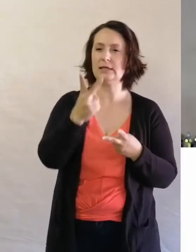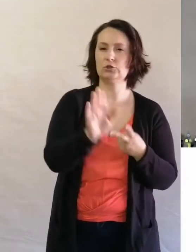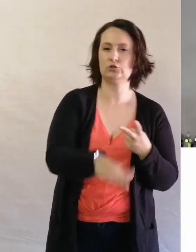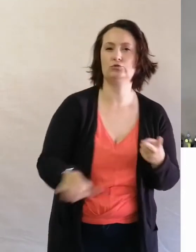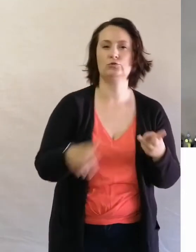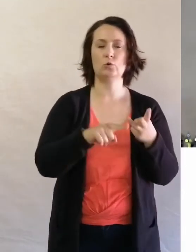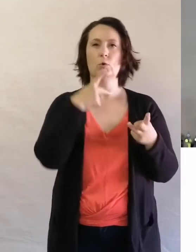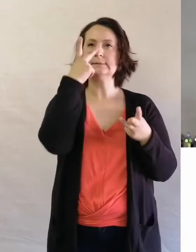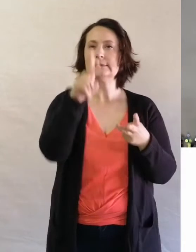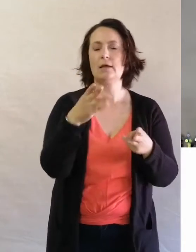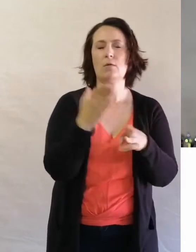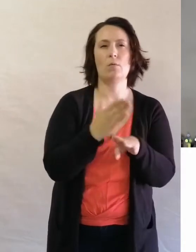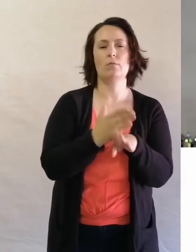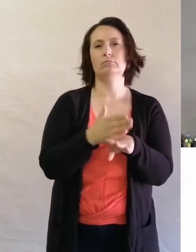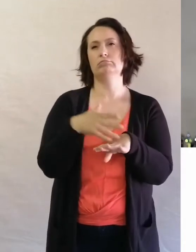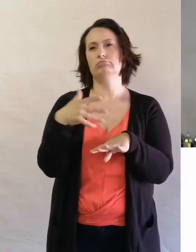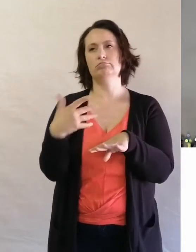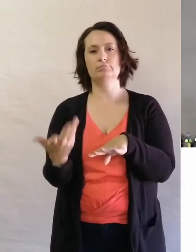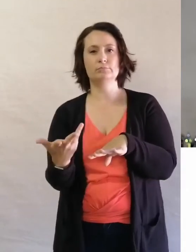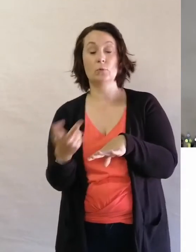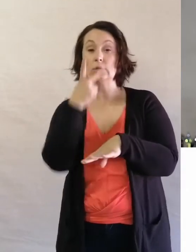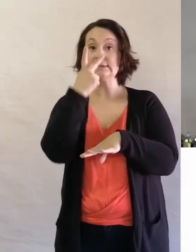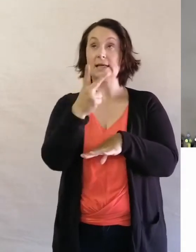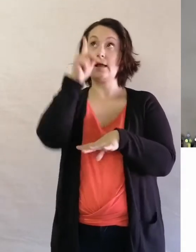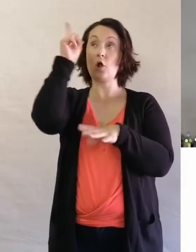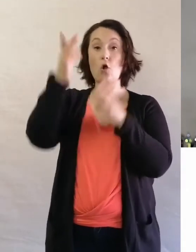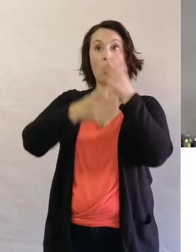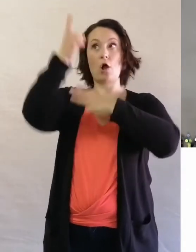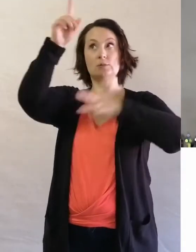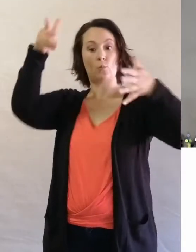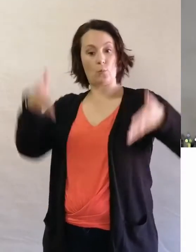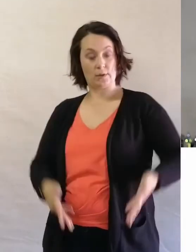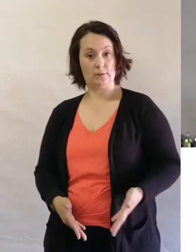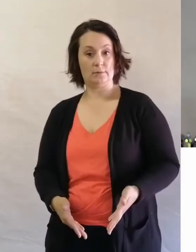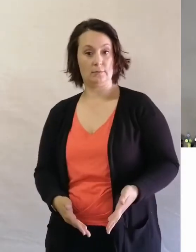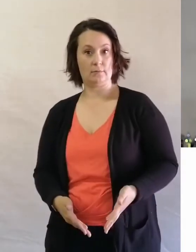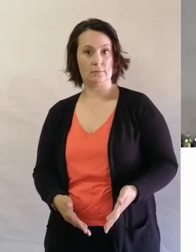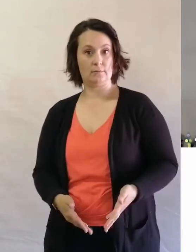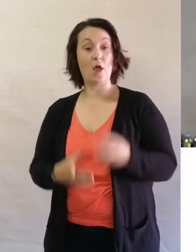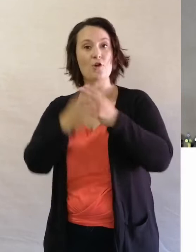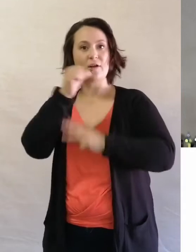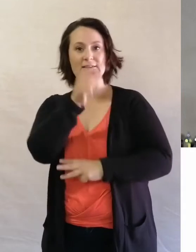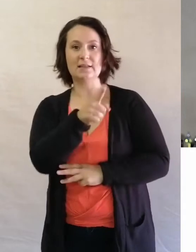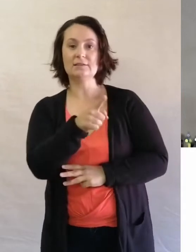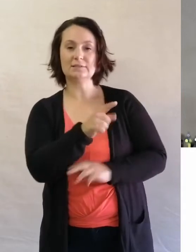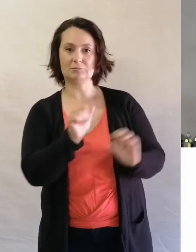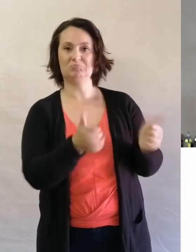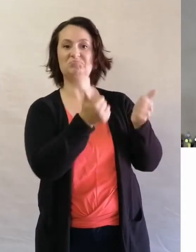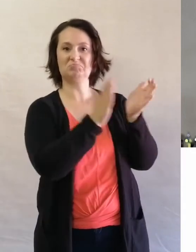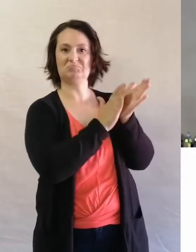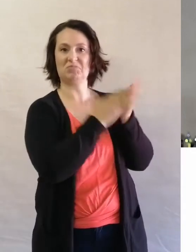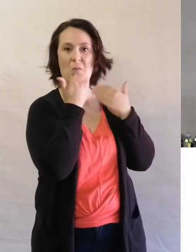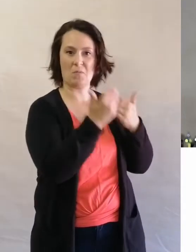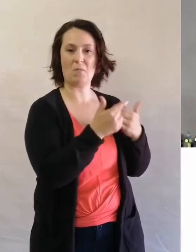seeing a job or seeing the presence of God. And God says, I commend you for that.